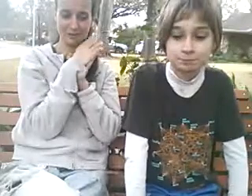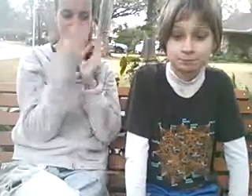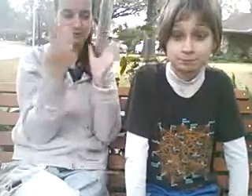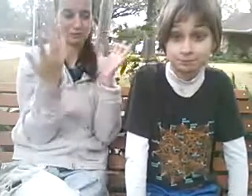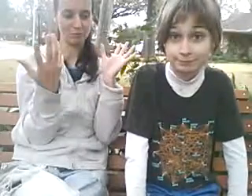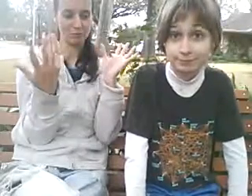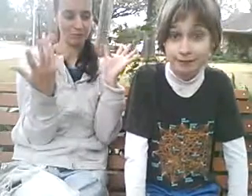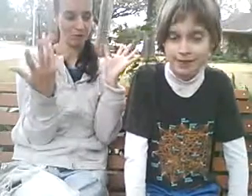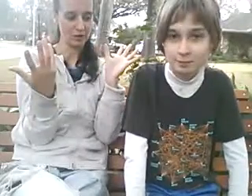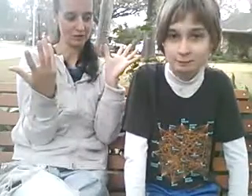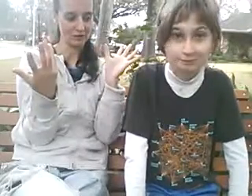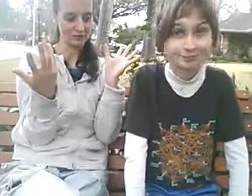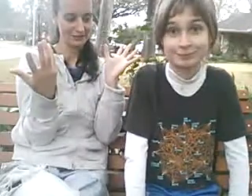What was a rocket? Yeah. What? No.